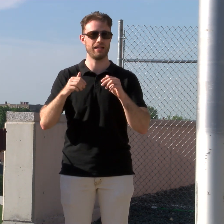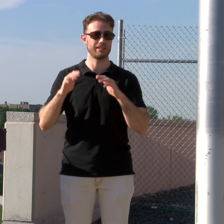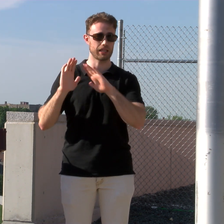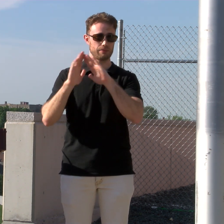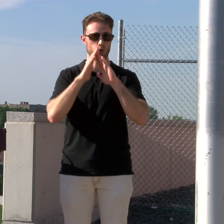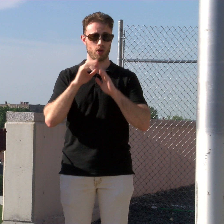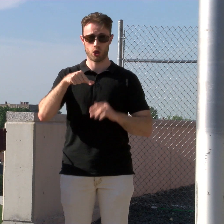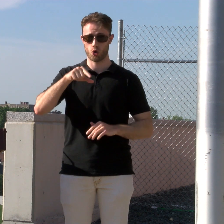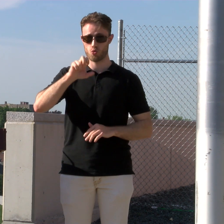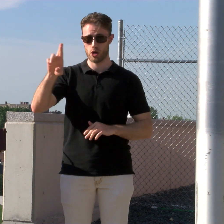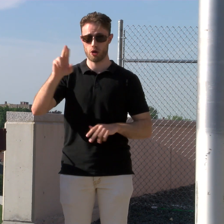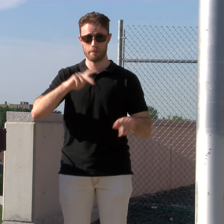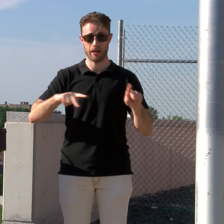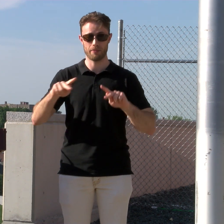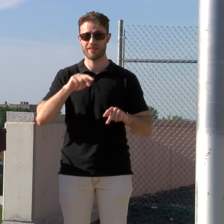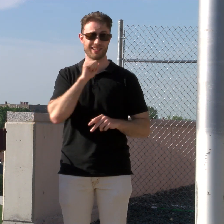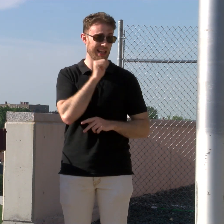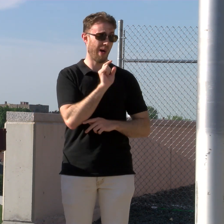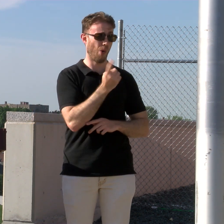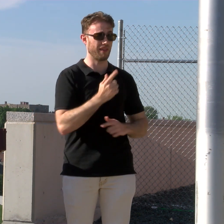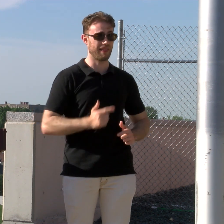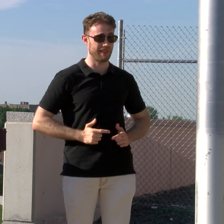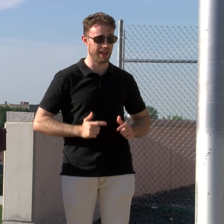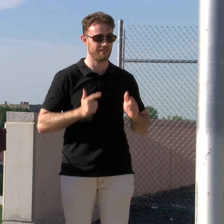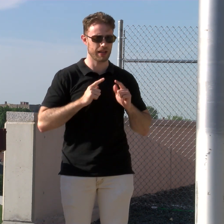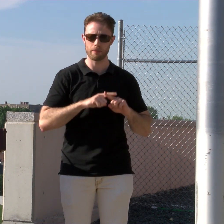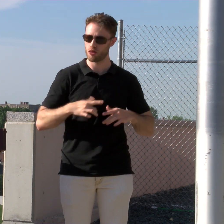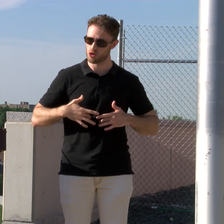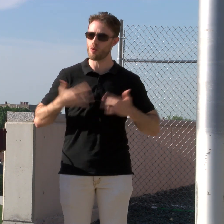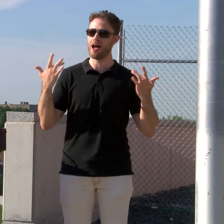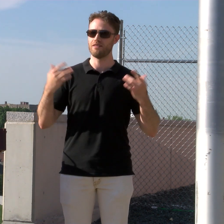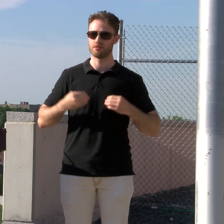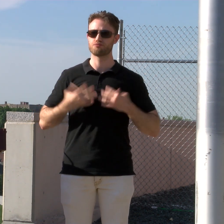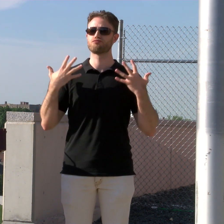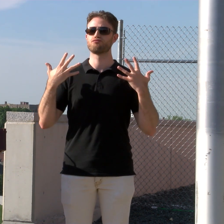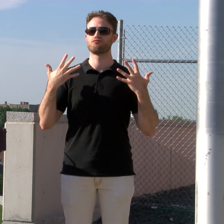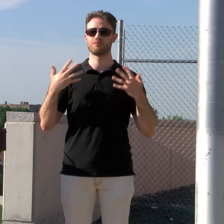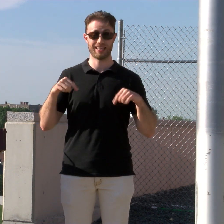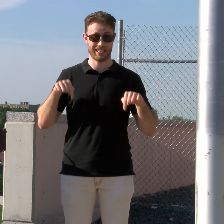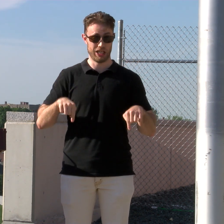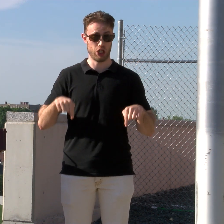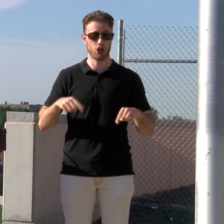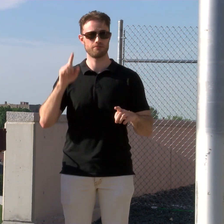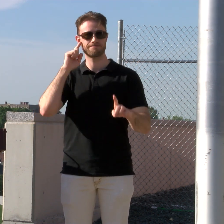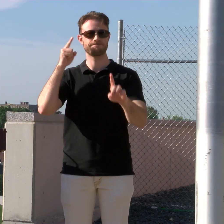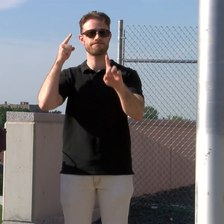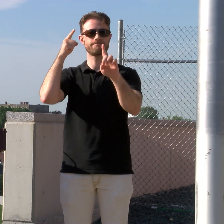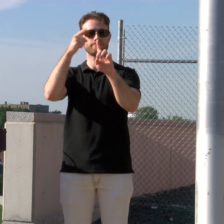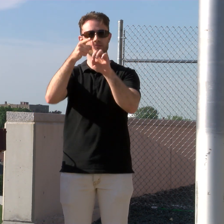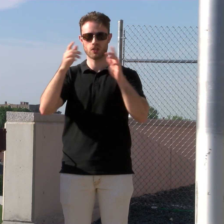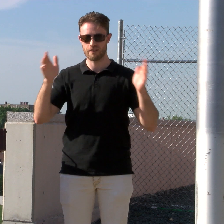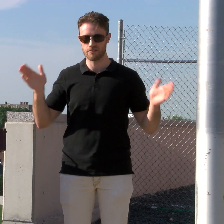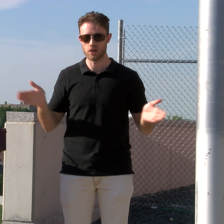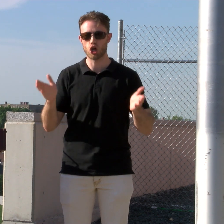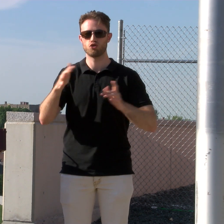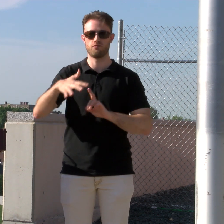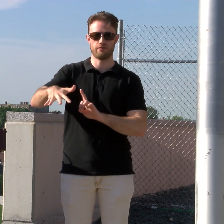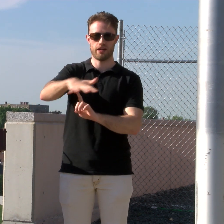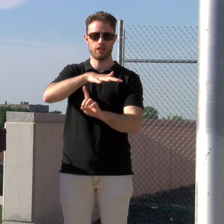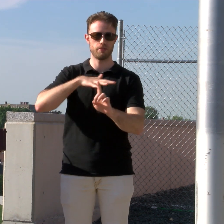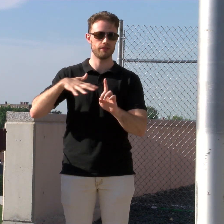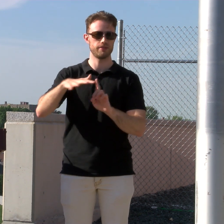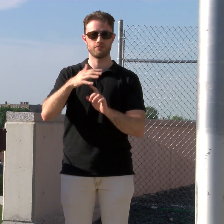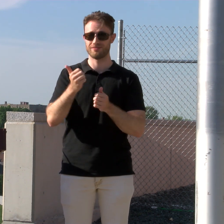queer people are not just living, but thriving. Here, we strive to foster an environment